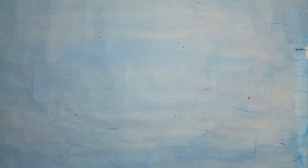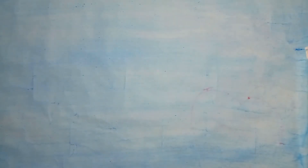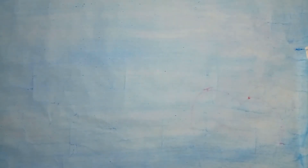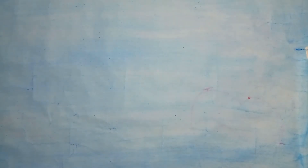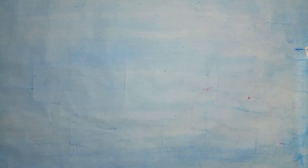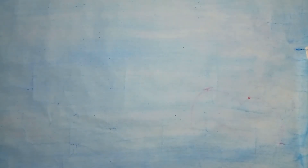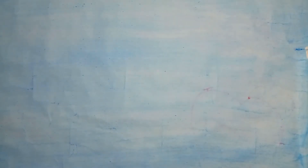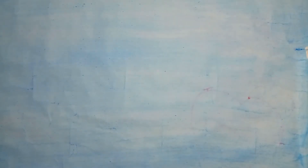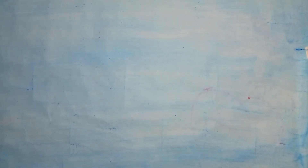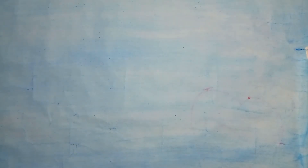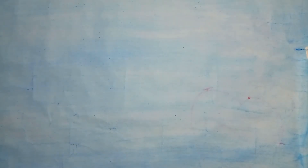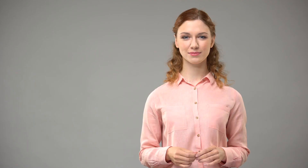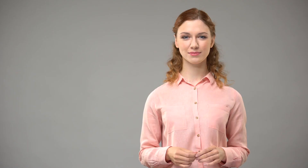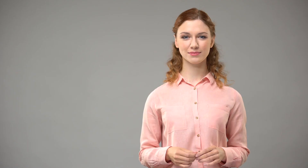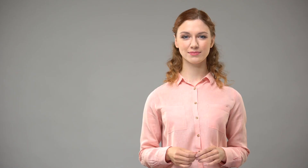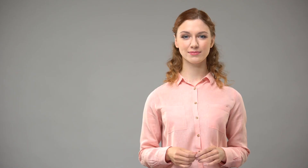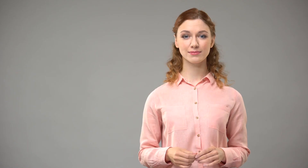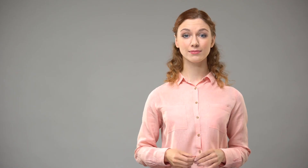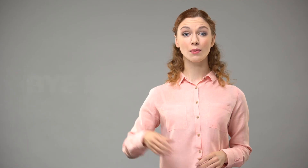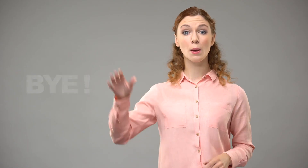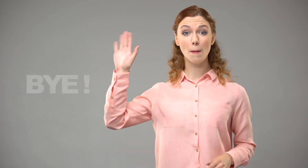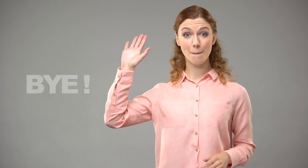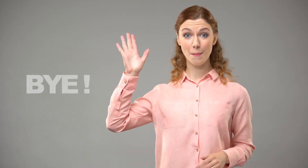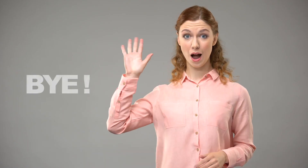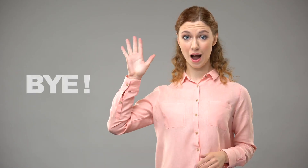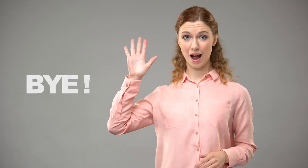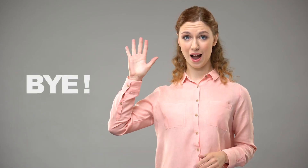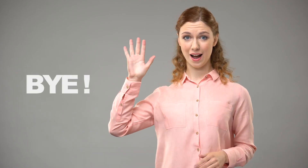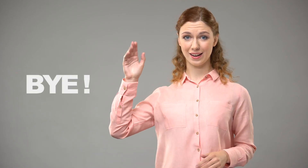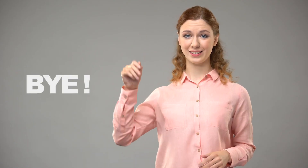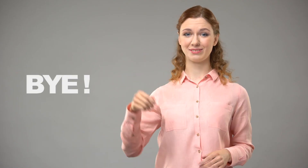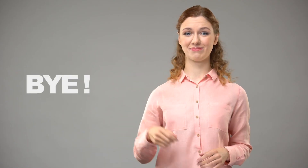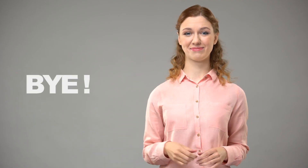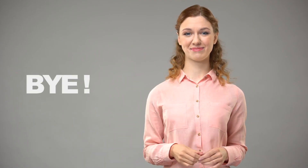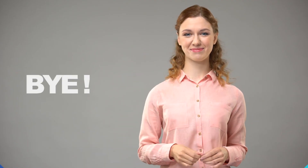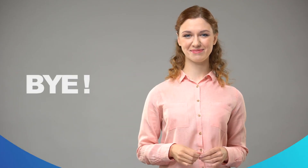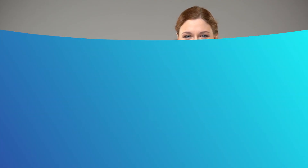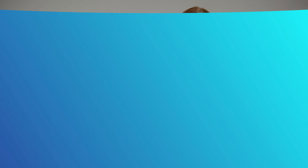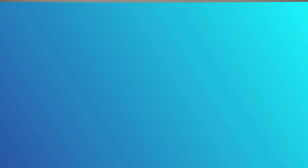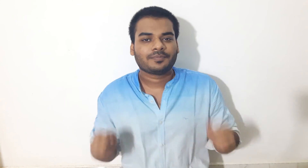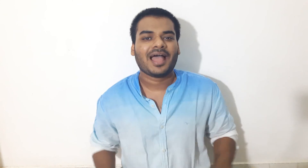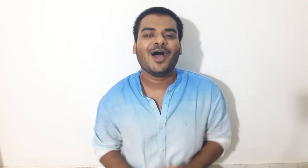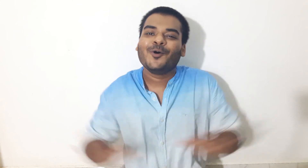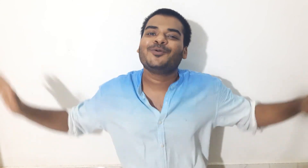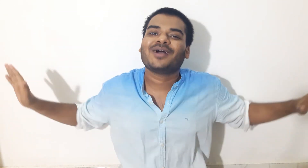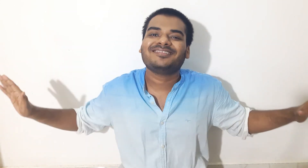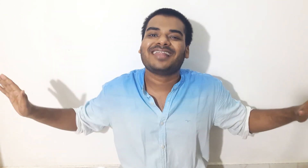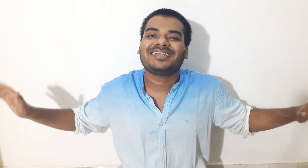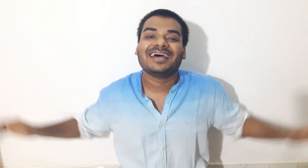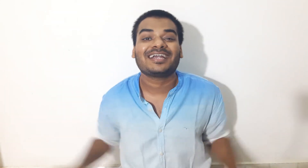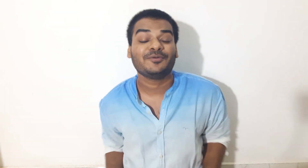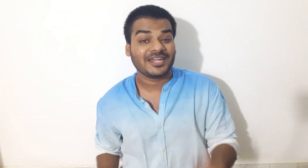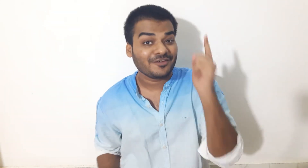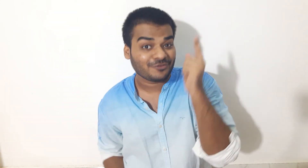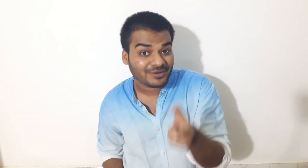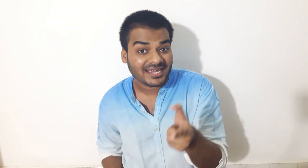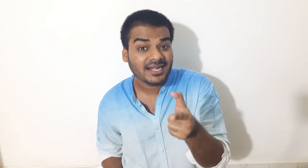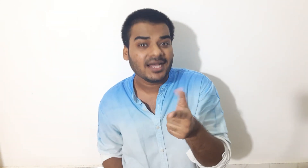did you guess it? If you guessed it, goodbye, then you're right. I hope you guys liked the activity. If you did,